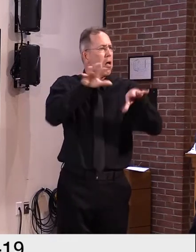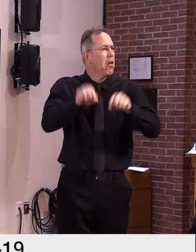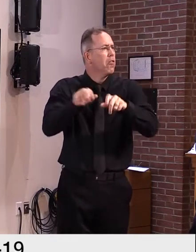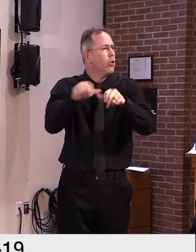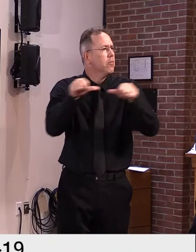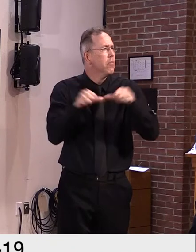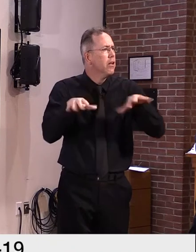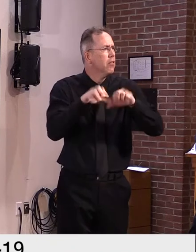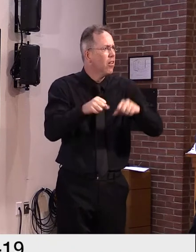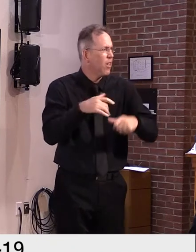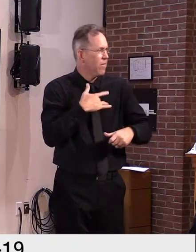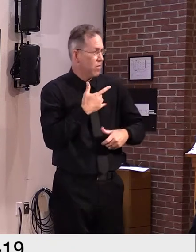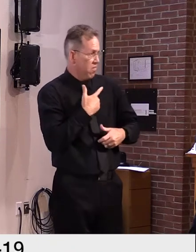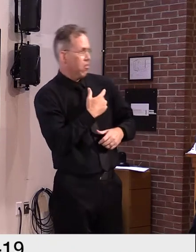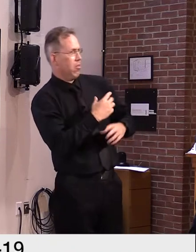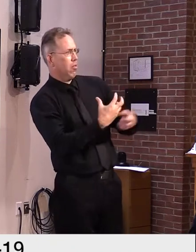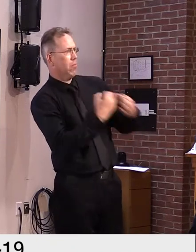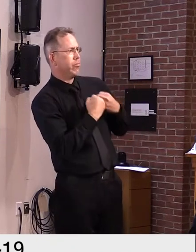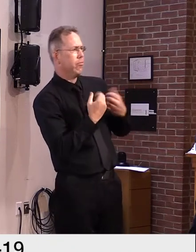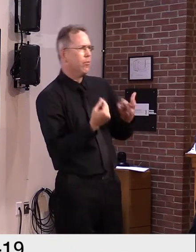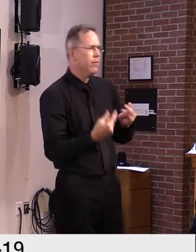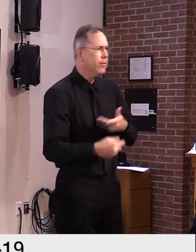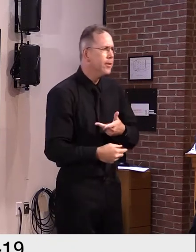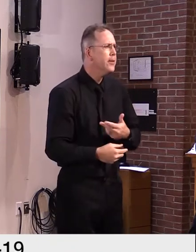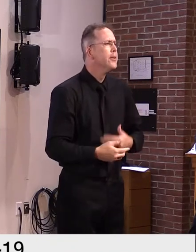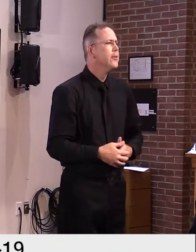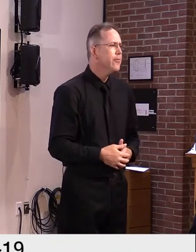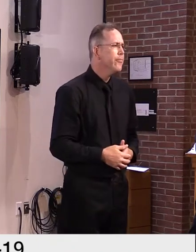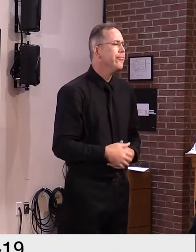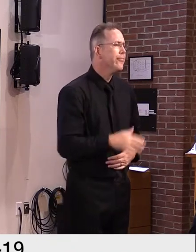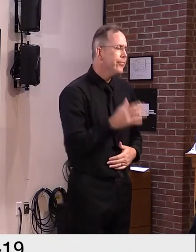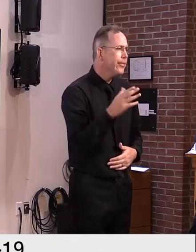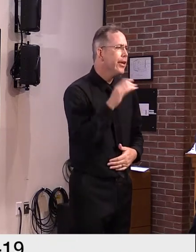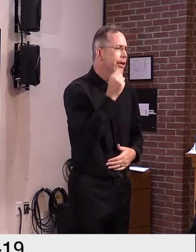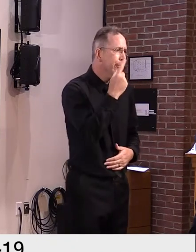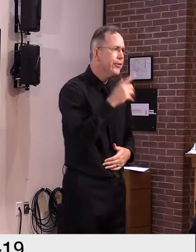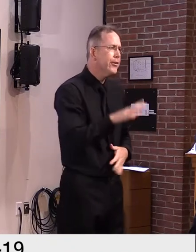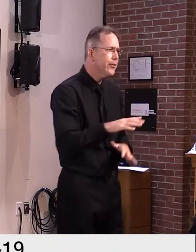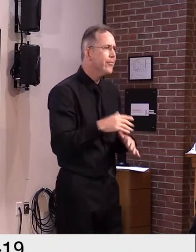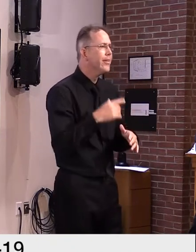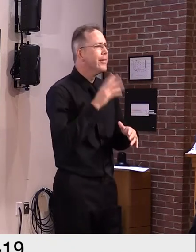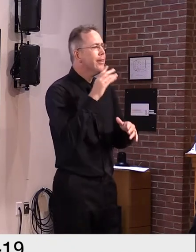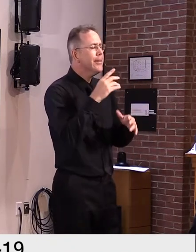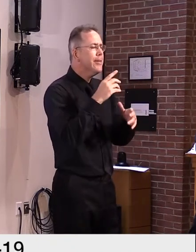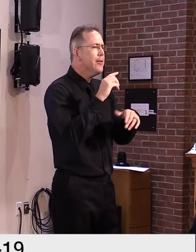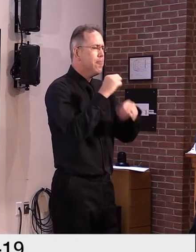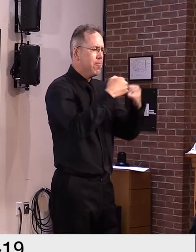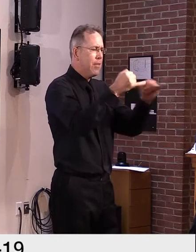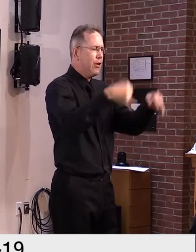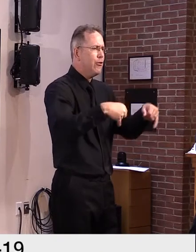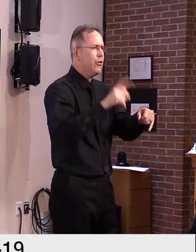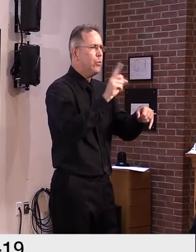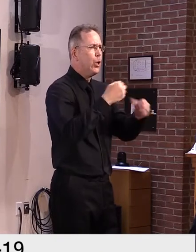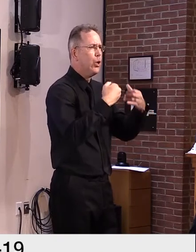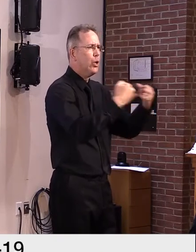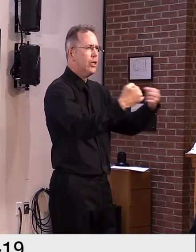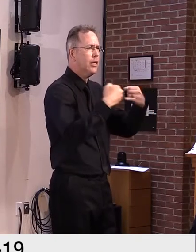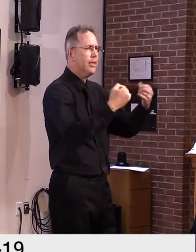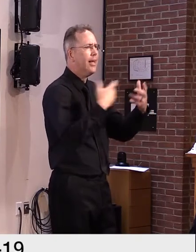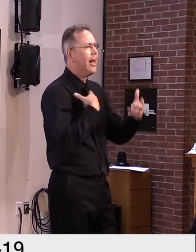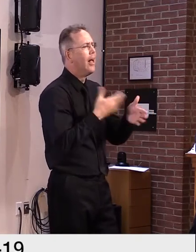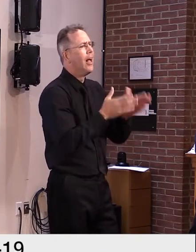as well as your neighbors and so forth. So, you know, the line is blurred a bit. I would just ask people to just be respectful and